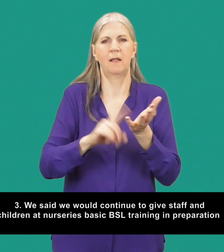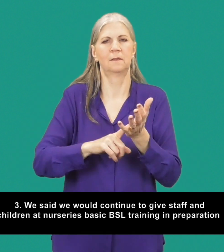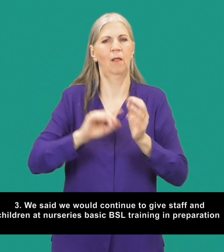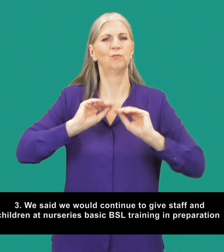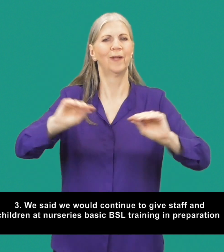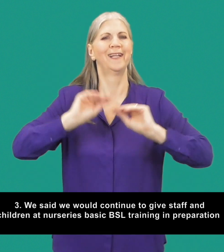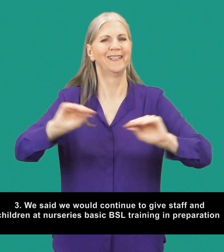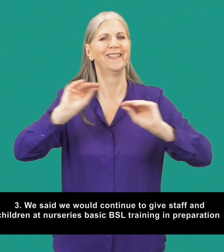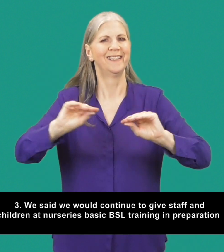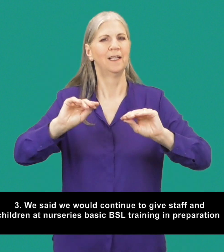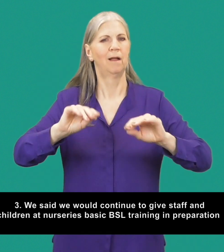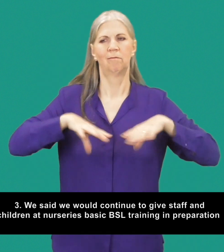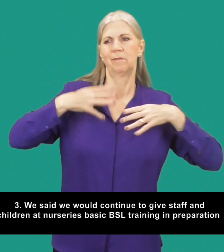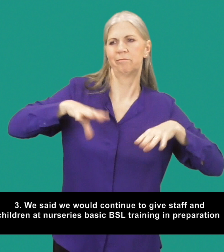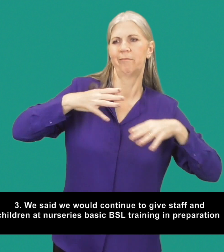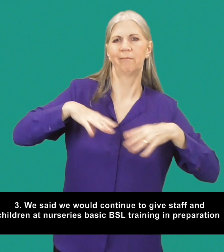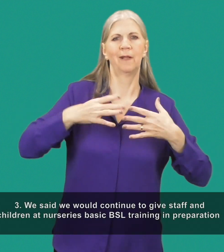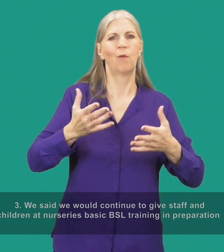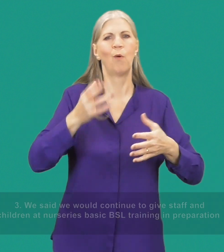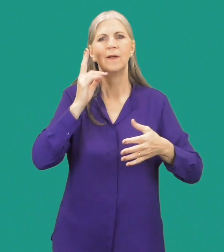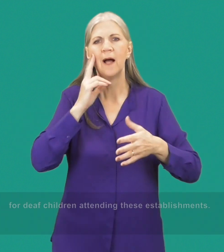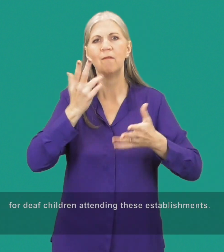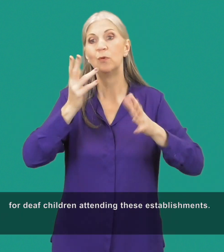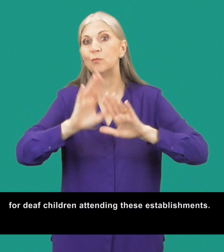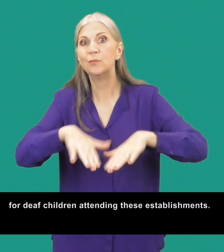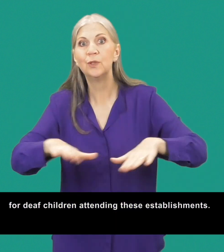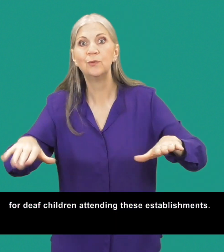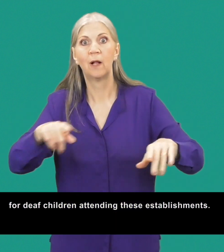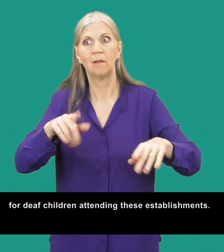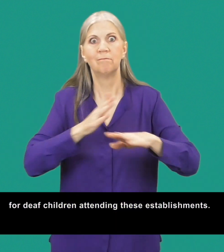in preparation for deaf children attending these establishments.